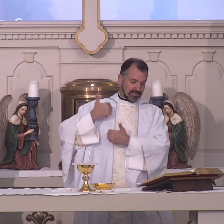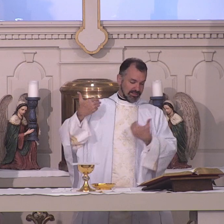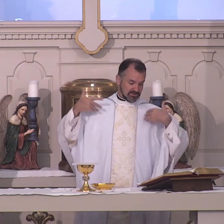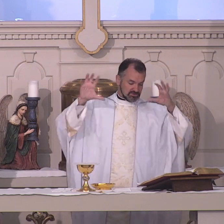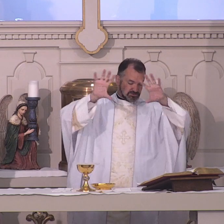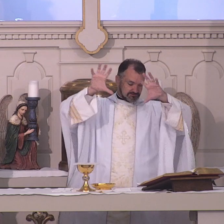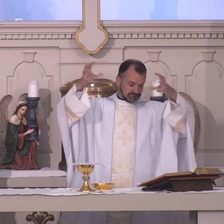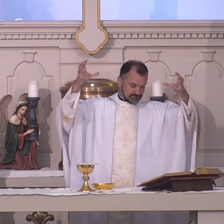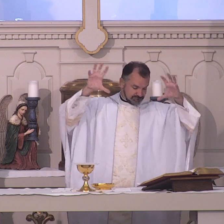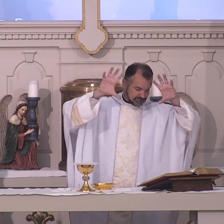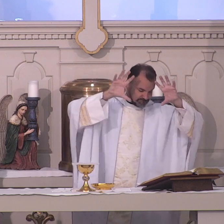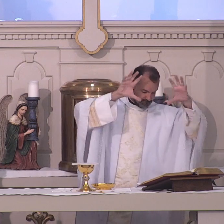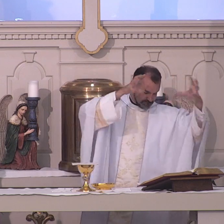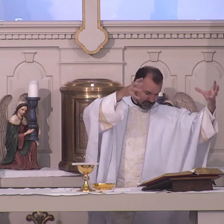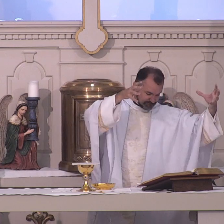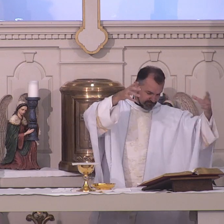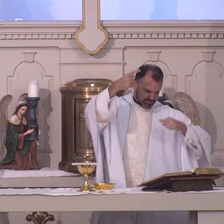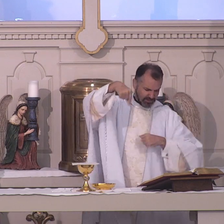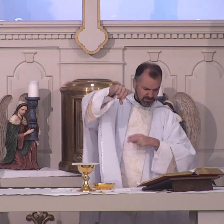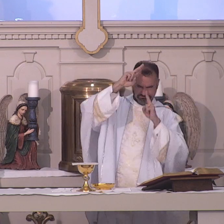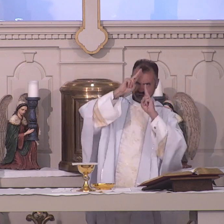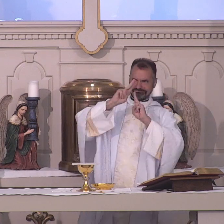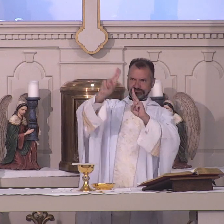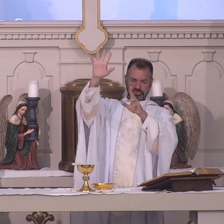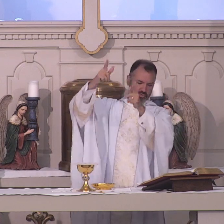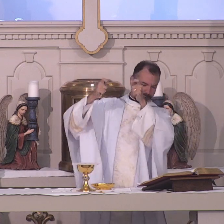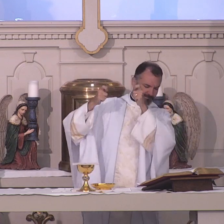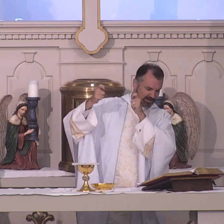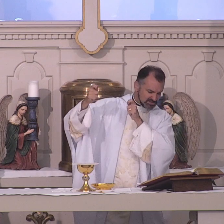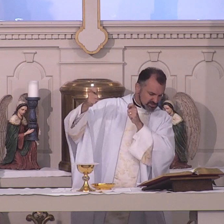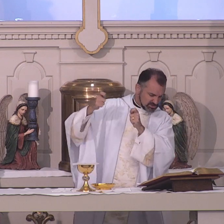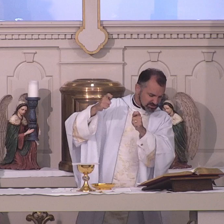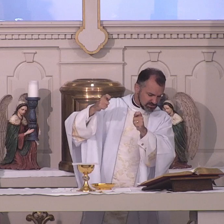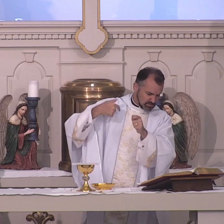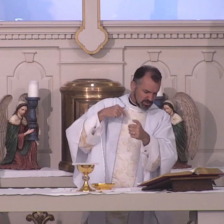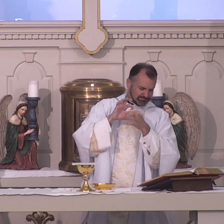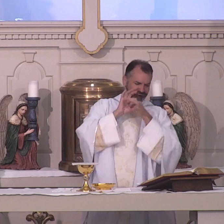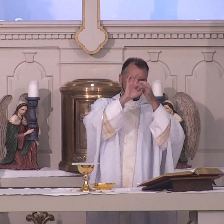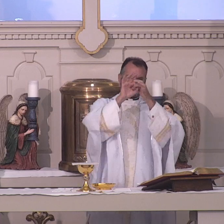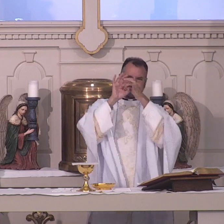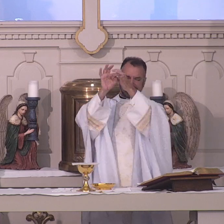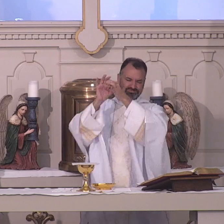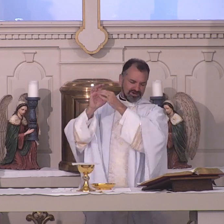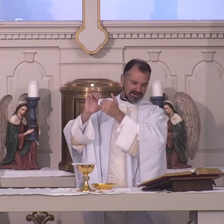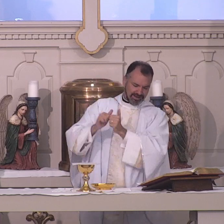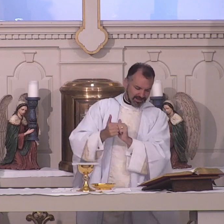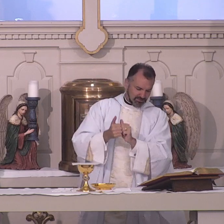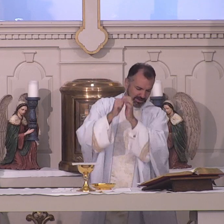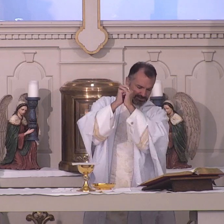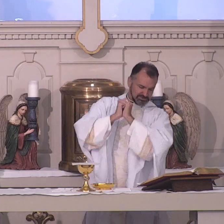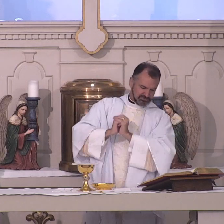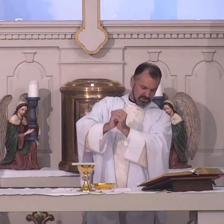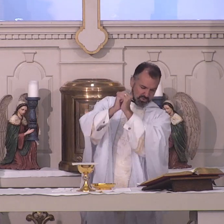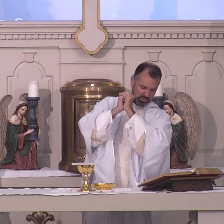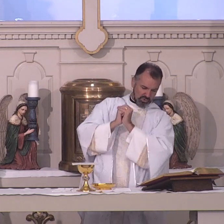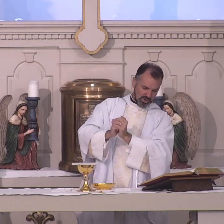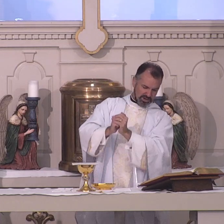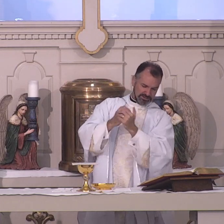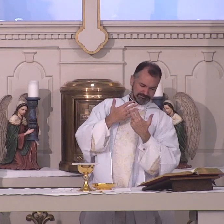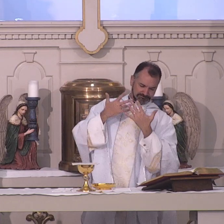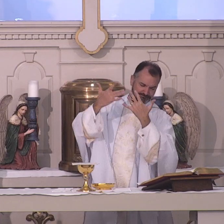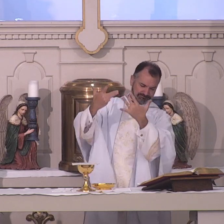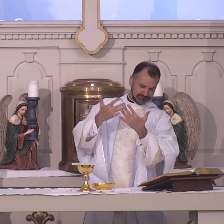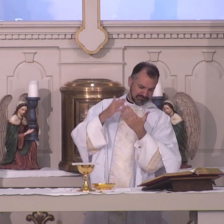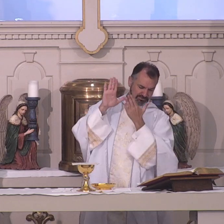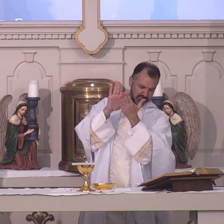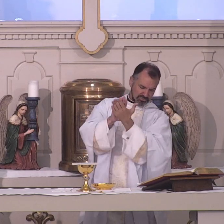Through him, the multitude of angels extols your majesty, and we are united with them